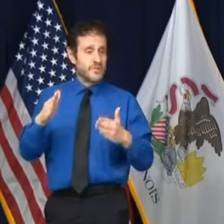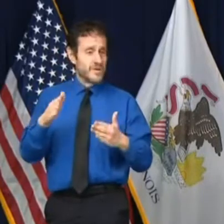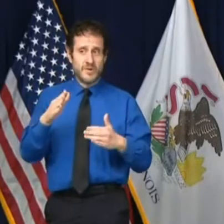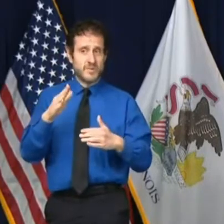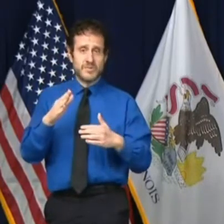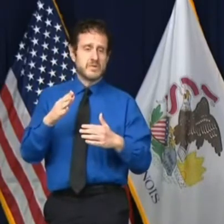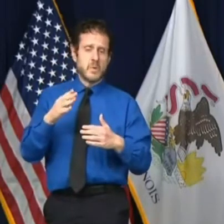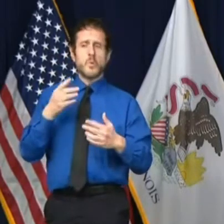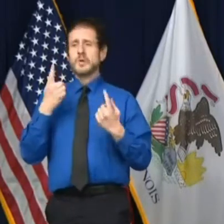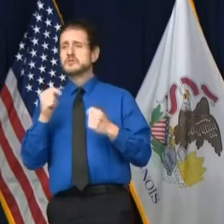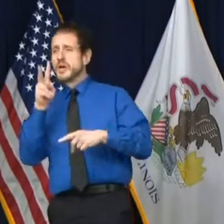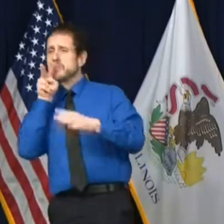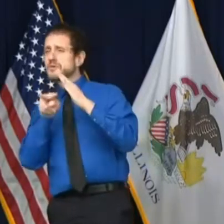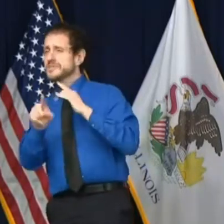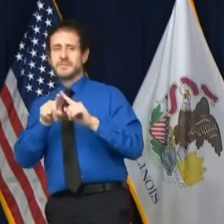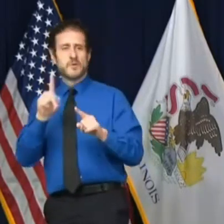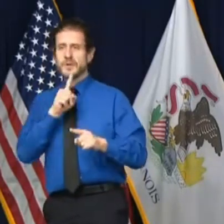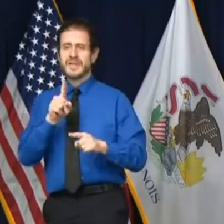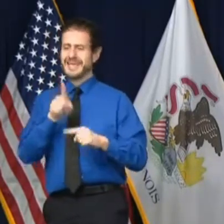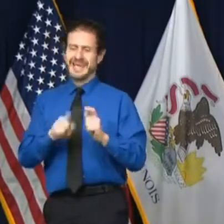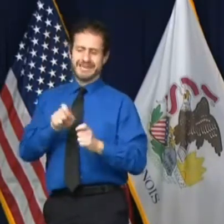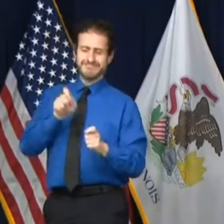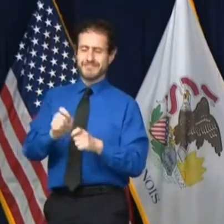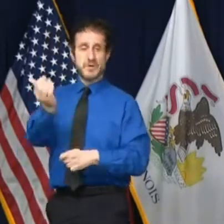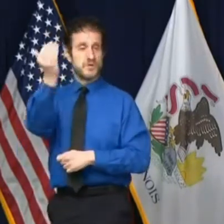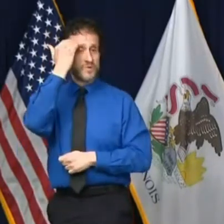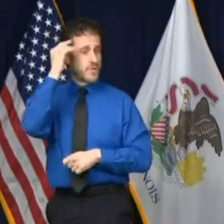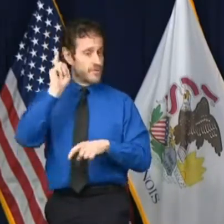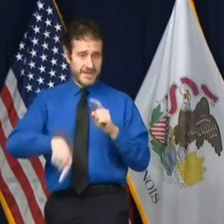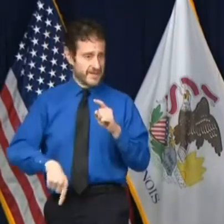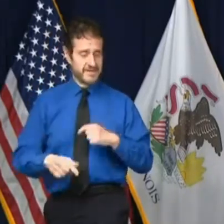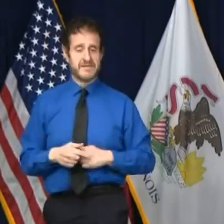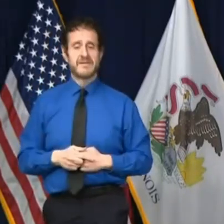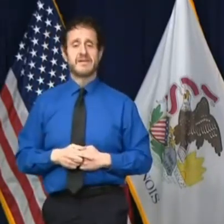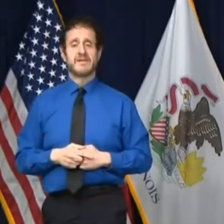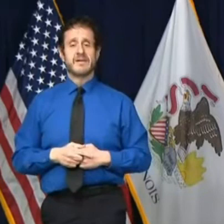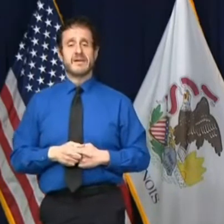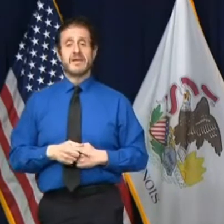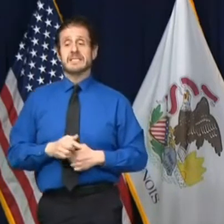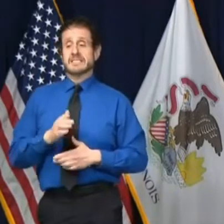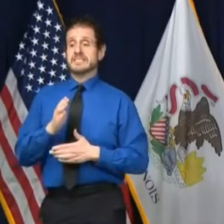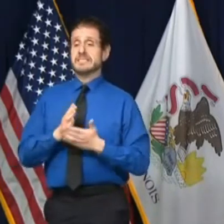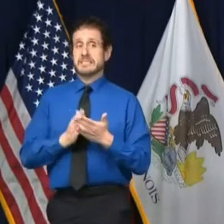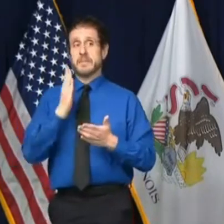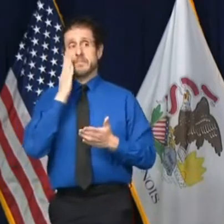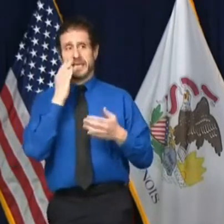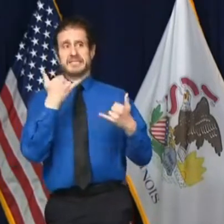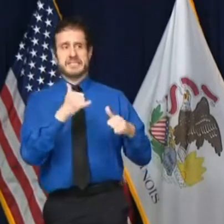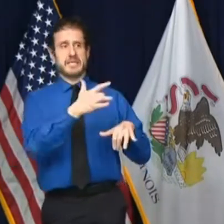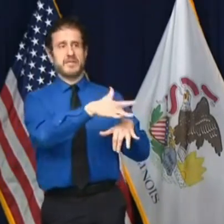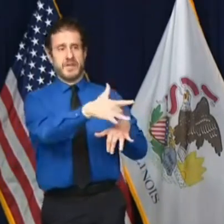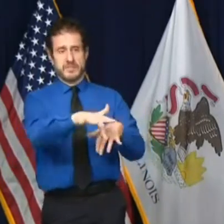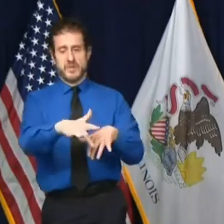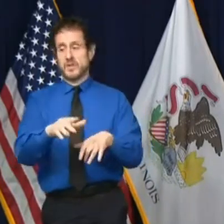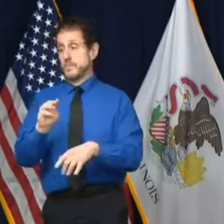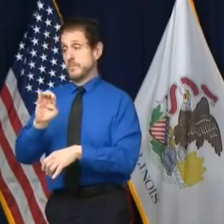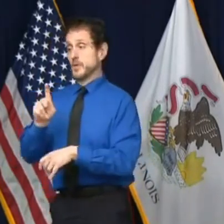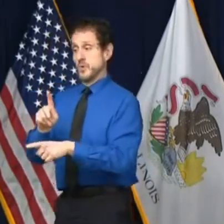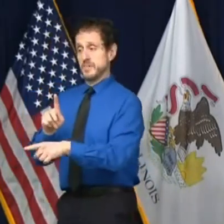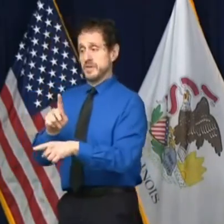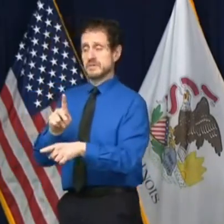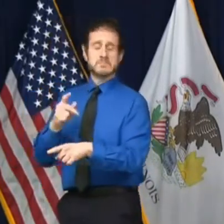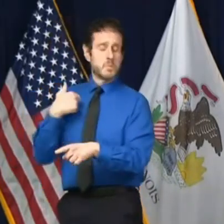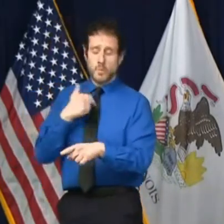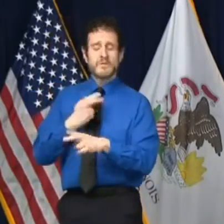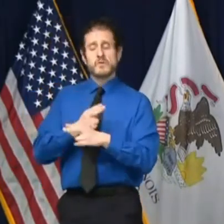because we haven't had to use the beds, as many beds as we thought, and in fact, most of McCormick Place we haven't yet had to